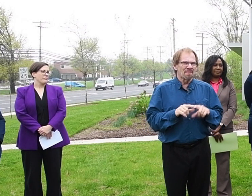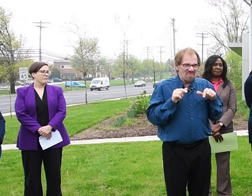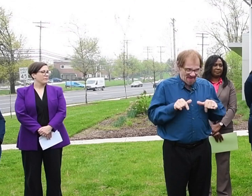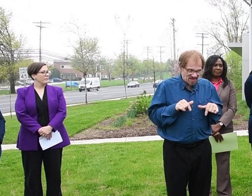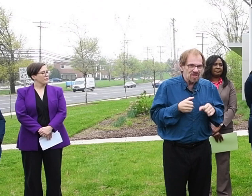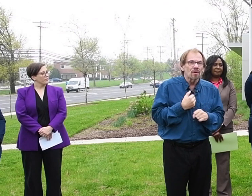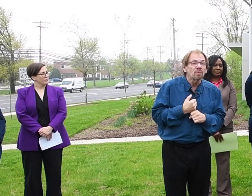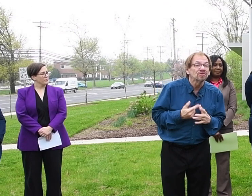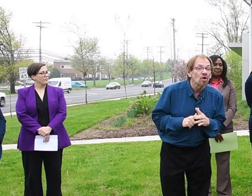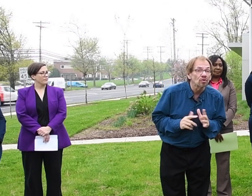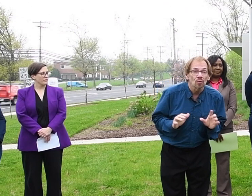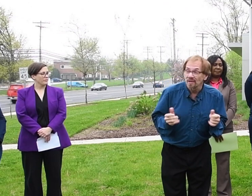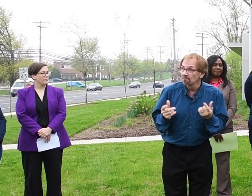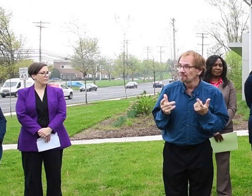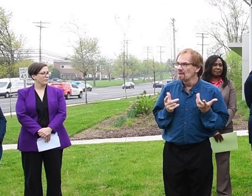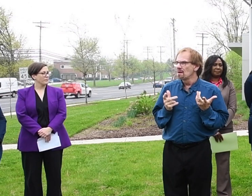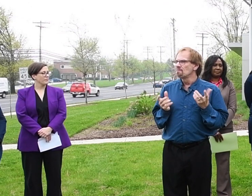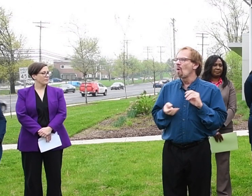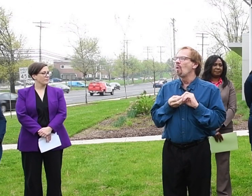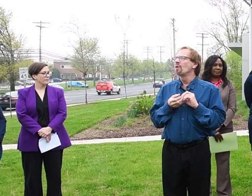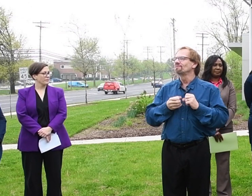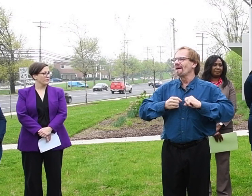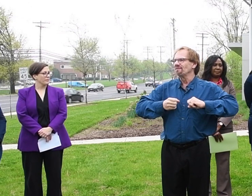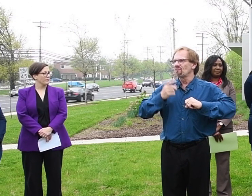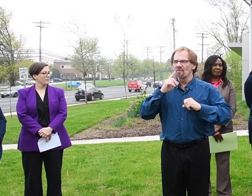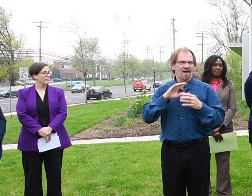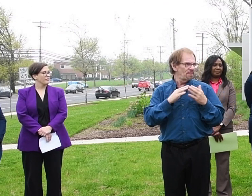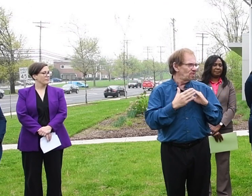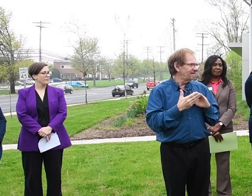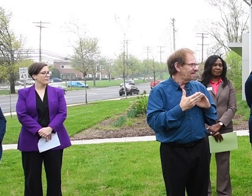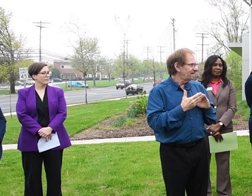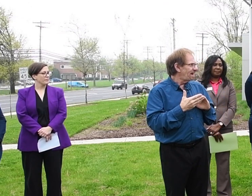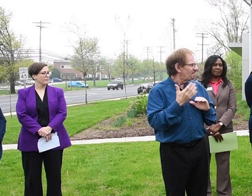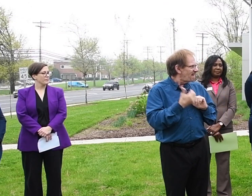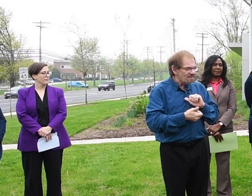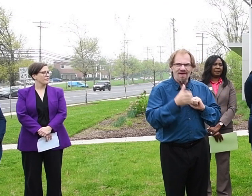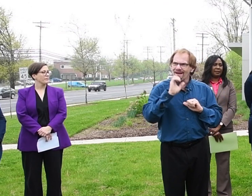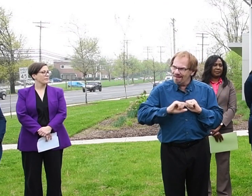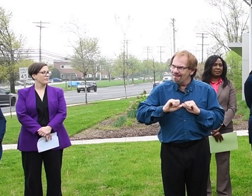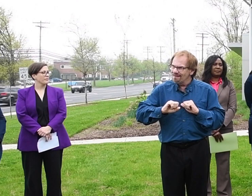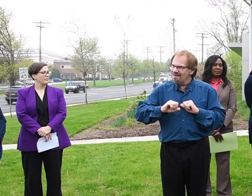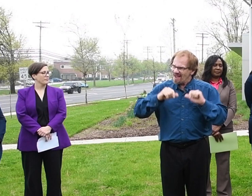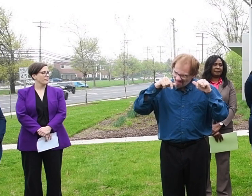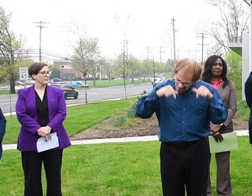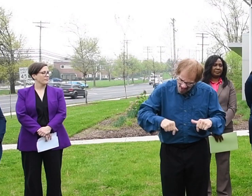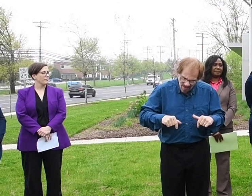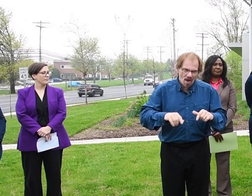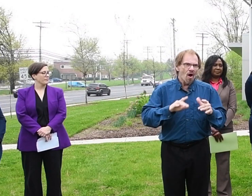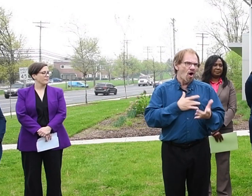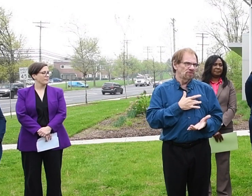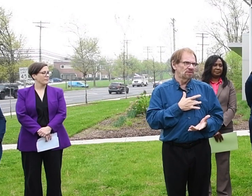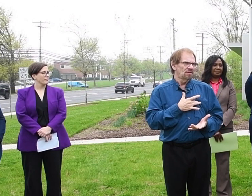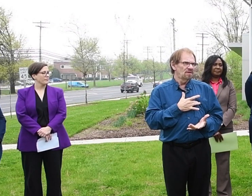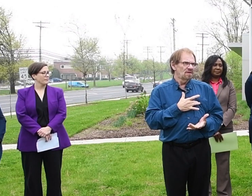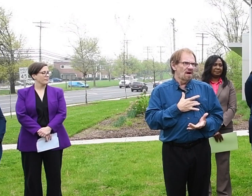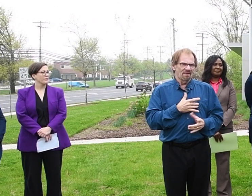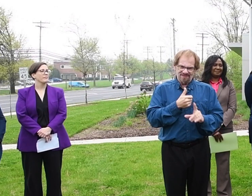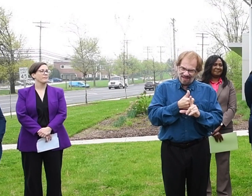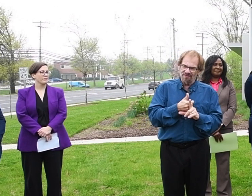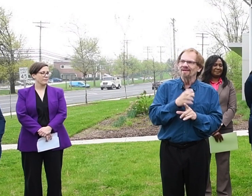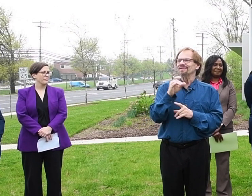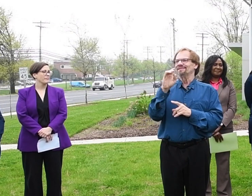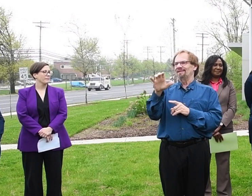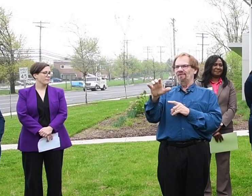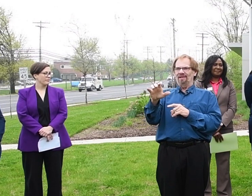this year, is make more space for our community of every age in this heart of the Elkridge South Civic District.